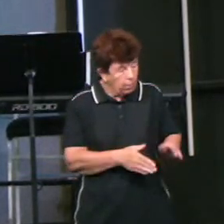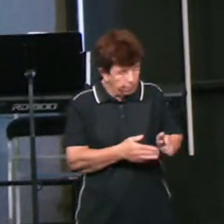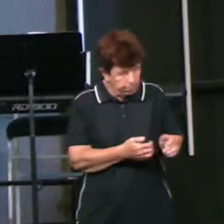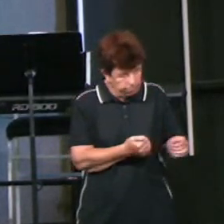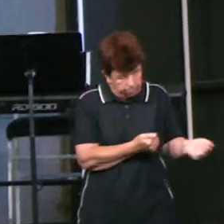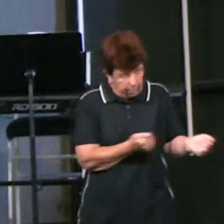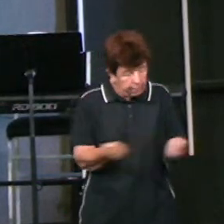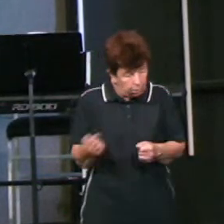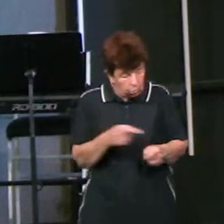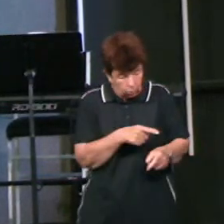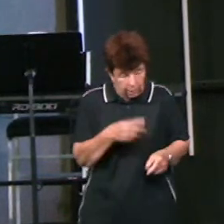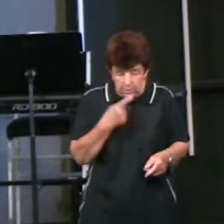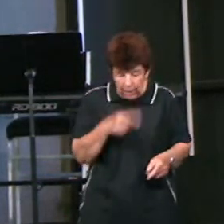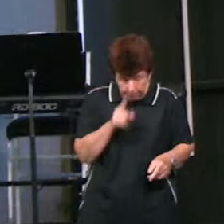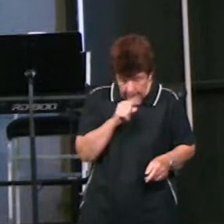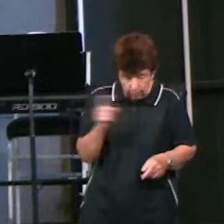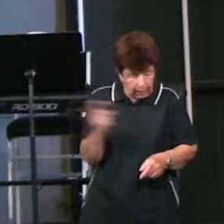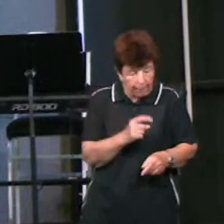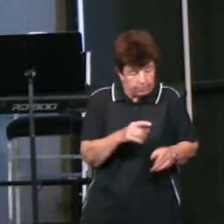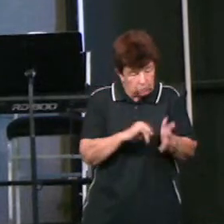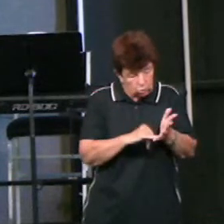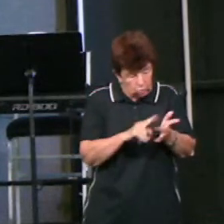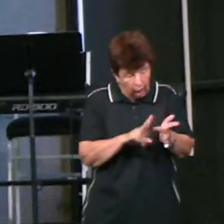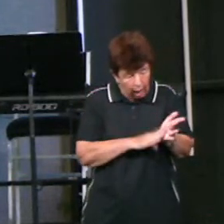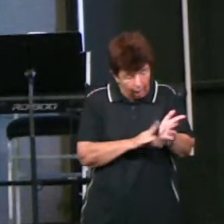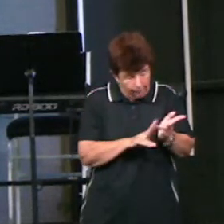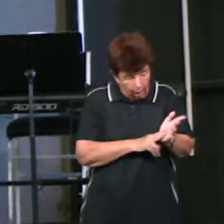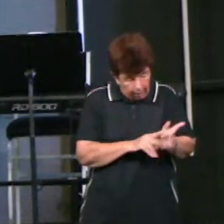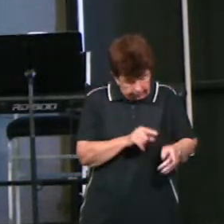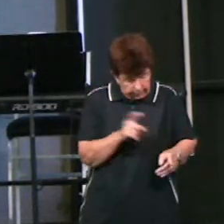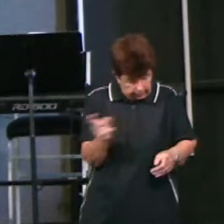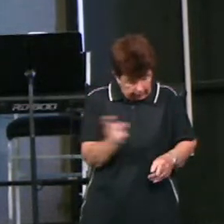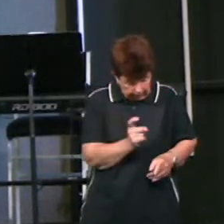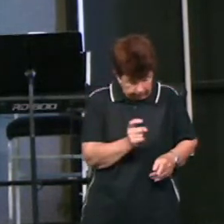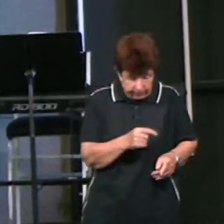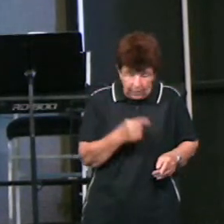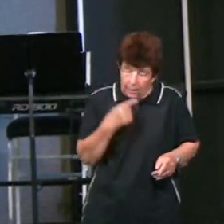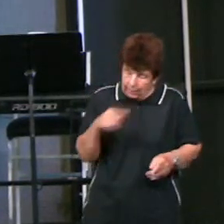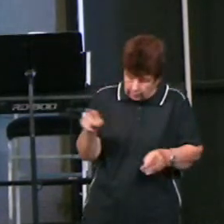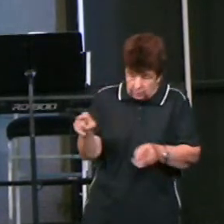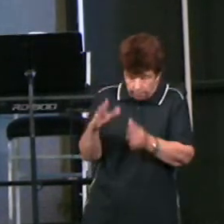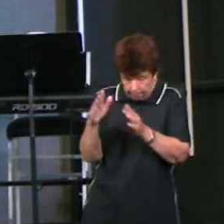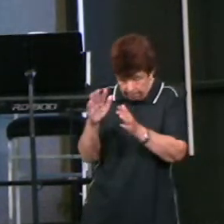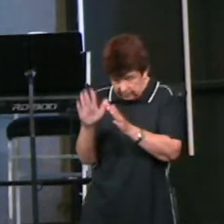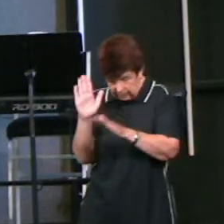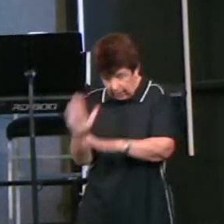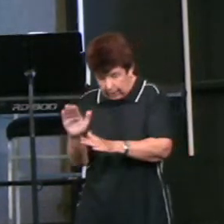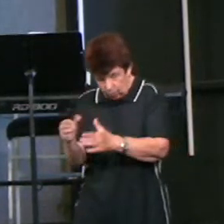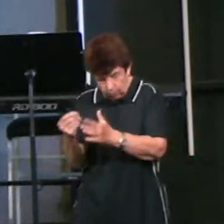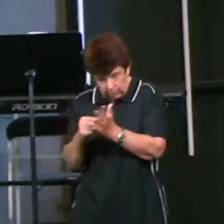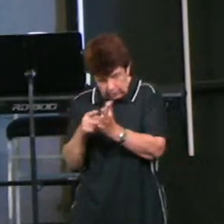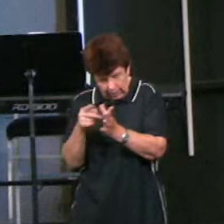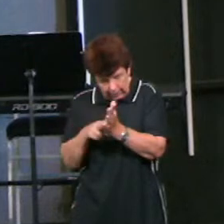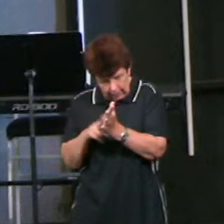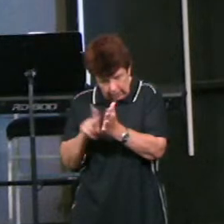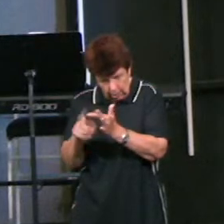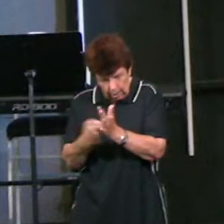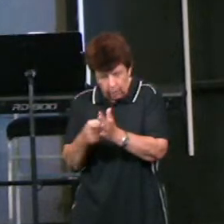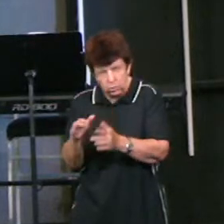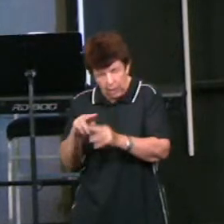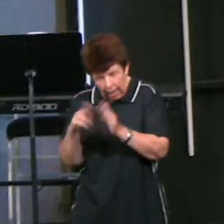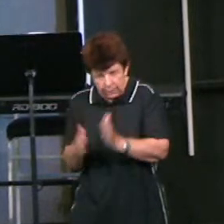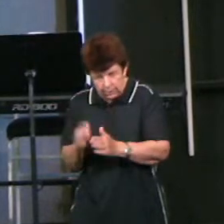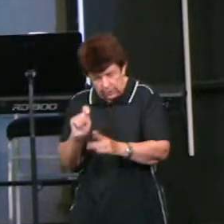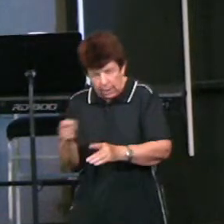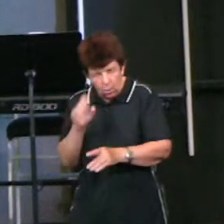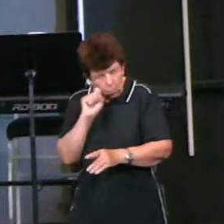bring one Simon, who is called Peter. He is lodging with one Simon, a tanner, whose house is by the sea.